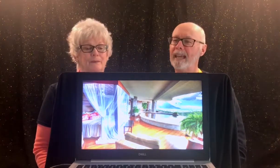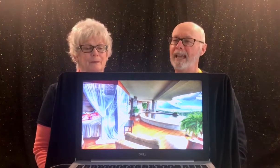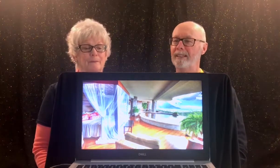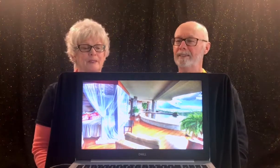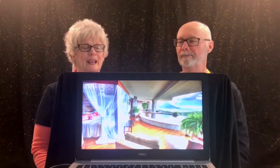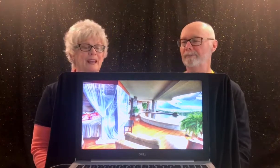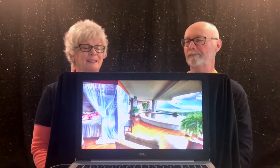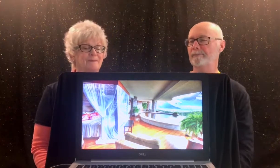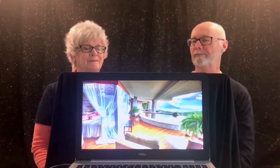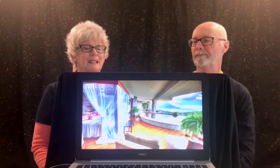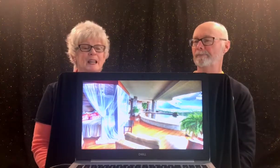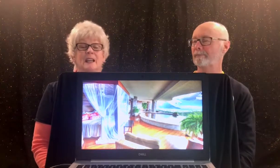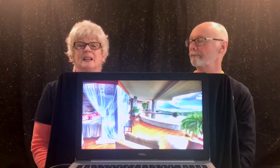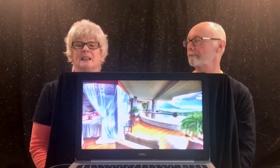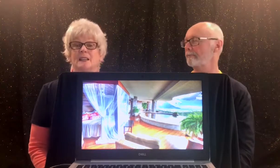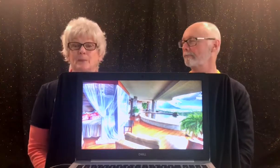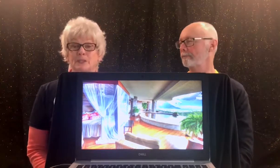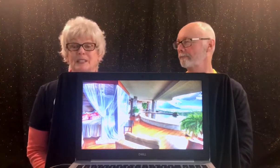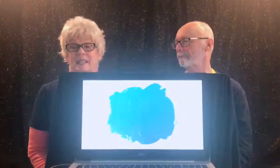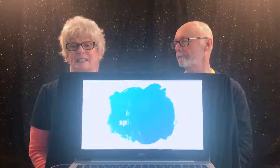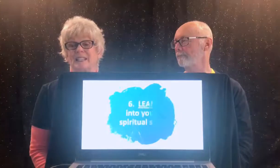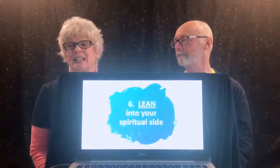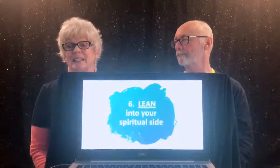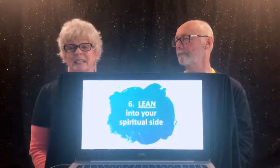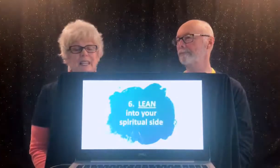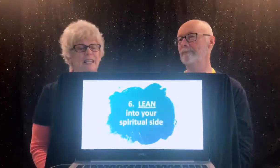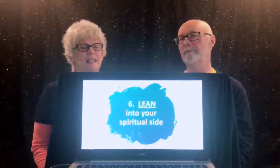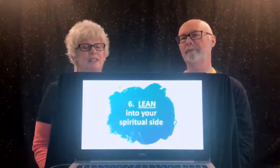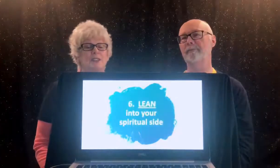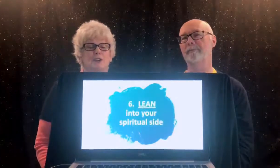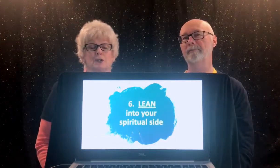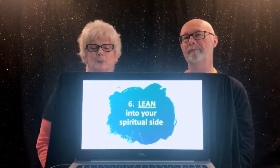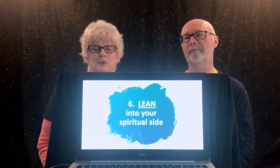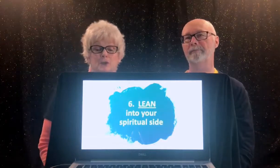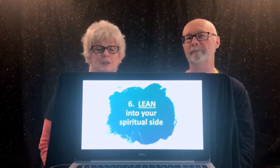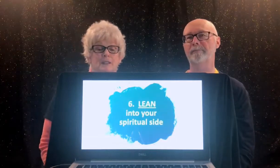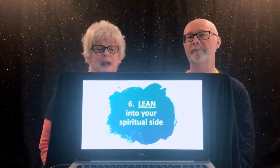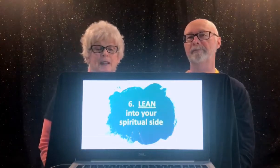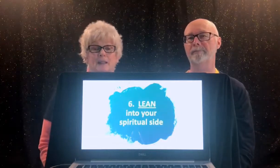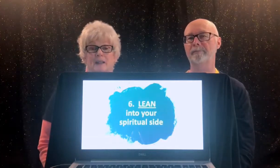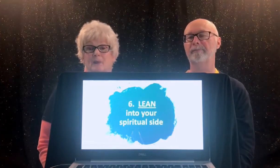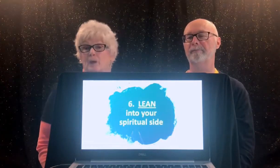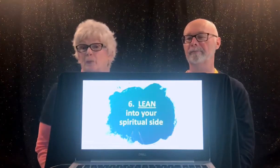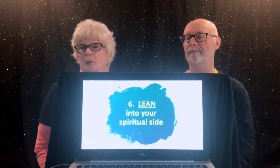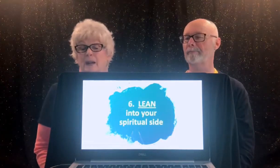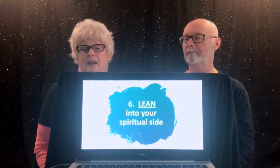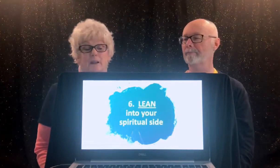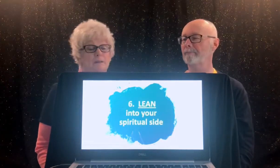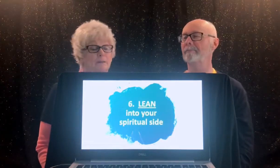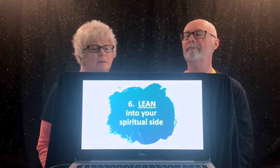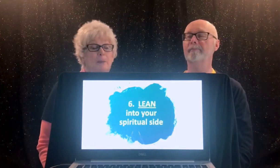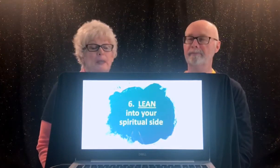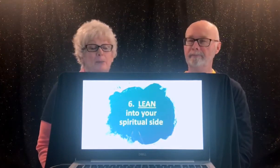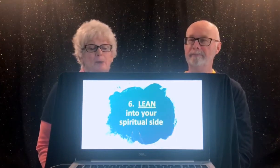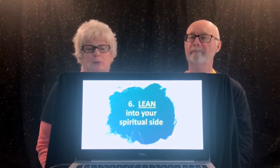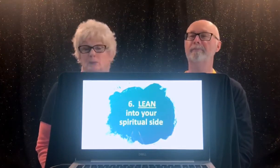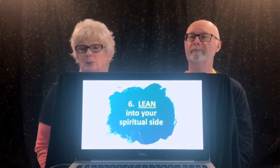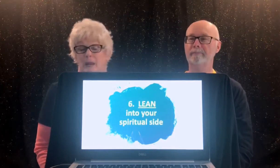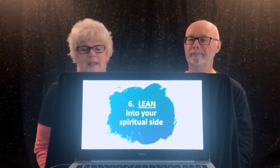day. Yeah. Number 6, lean into your spiritual side with prayer, people,